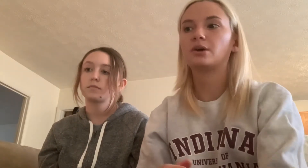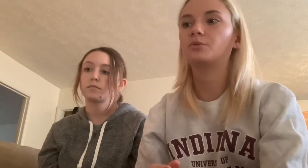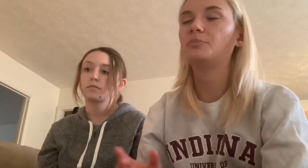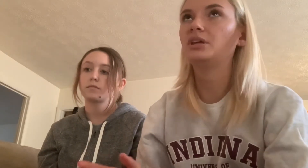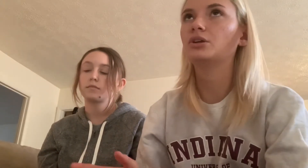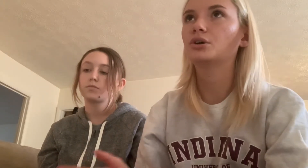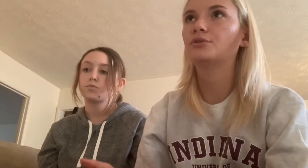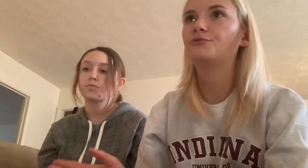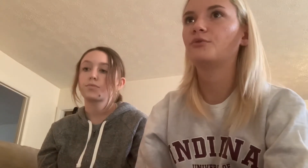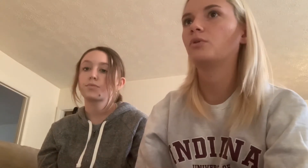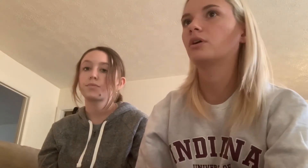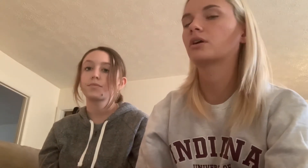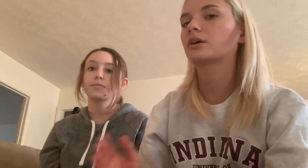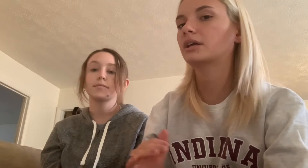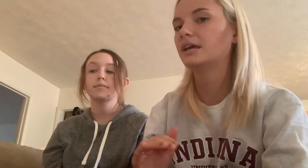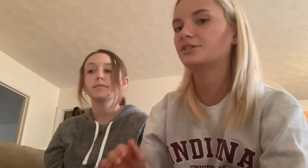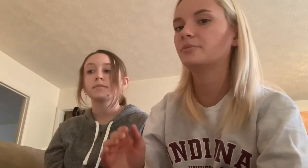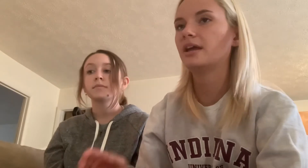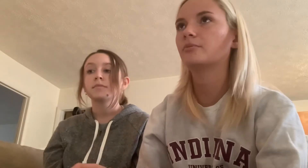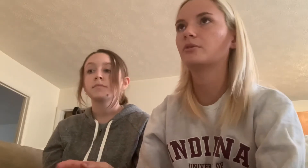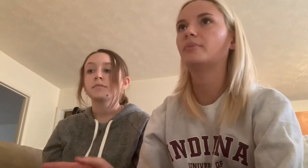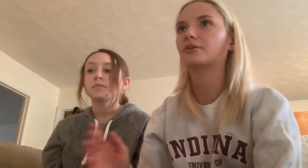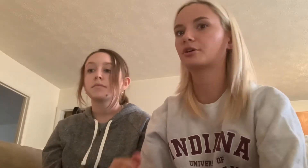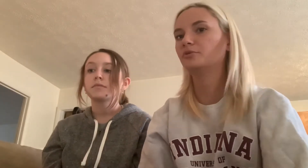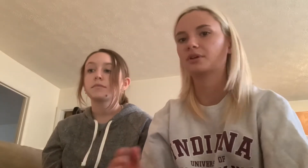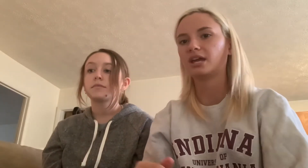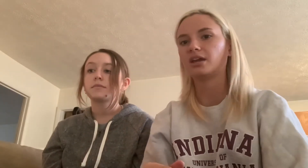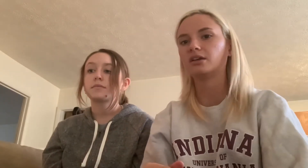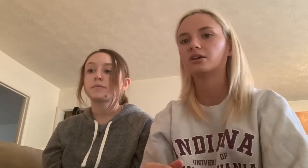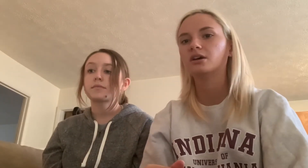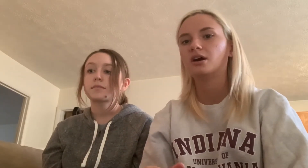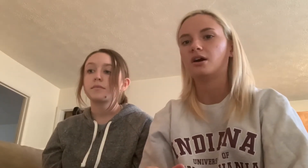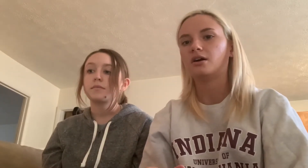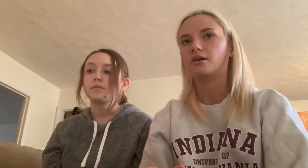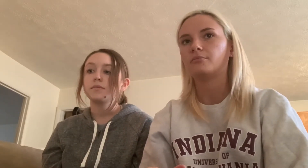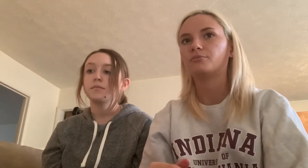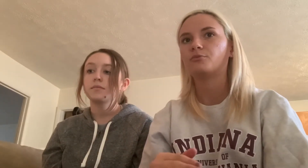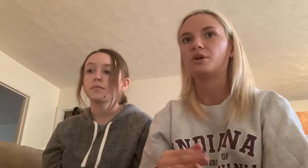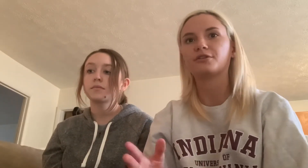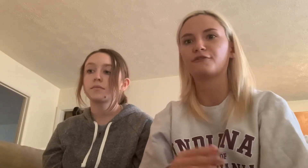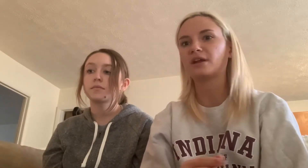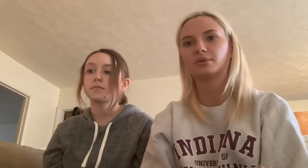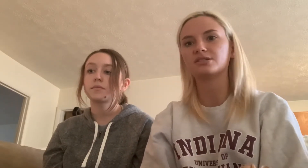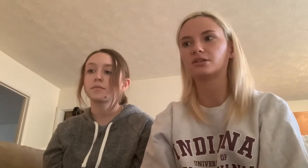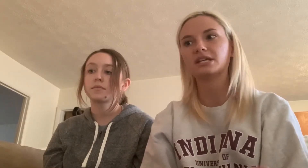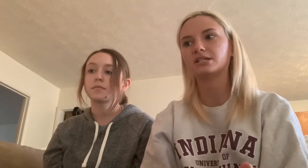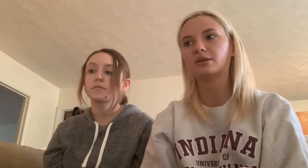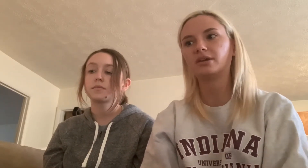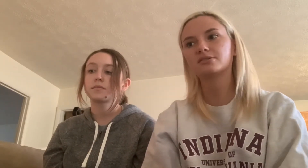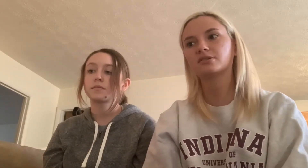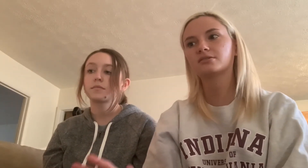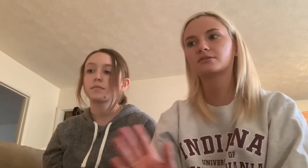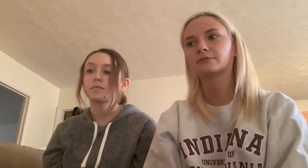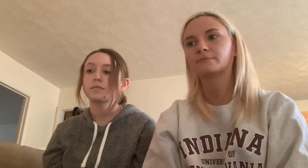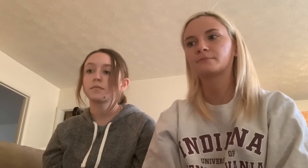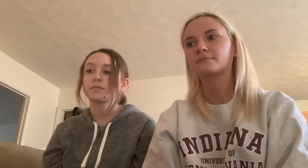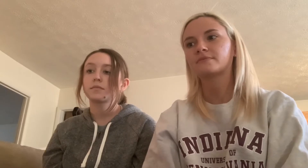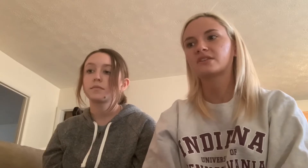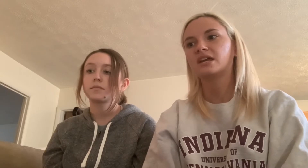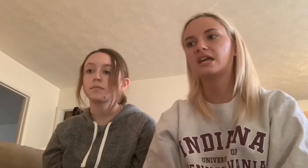be good for kids to be able to better communicate with their families on a day-to-day basis. And the